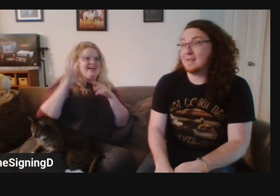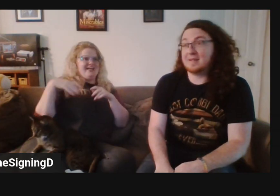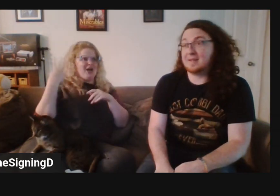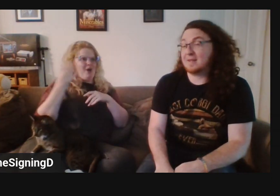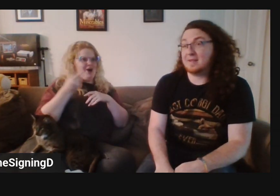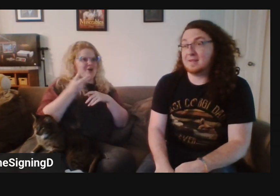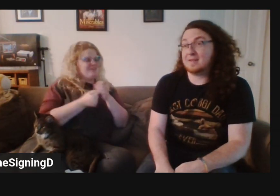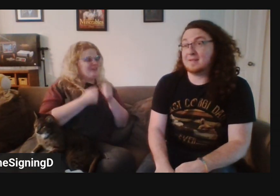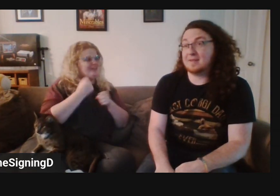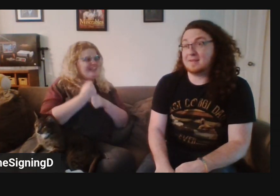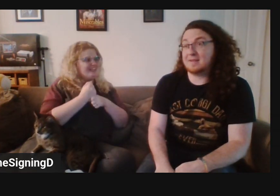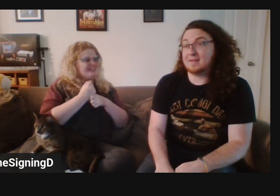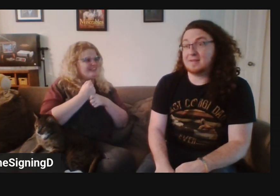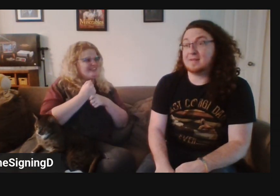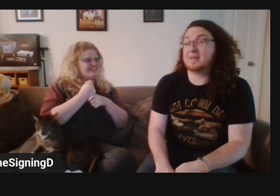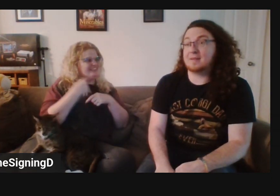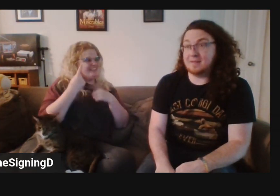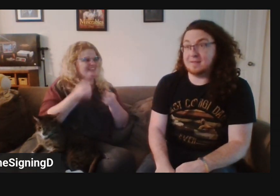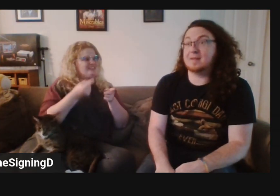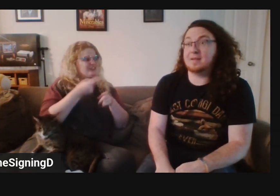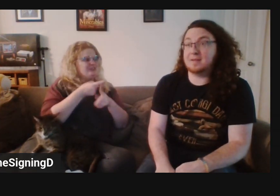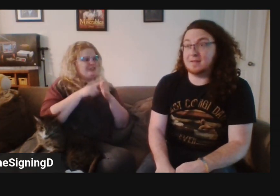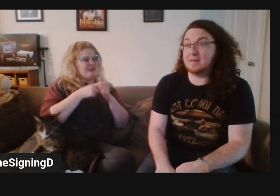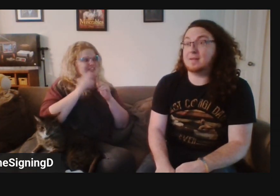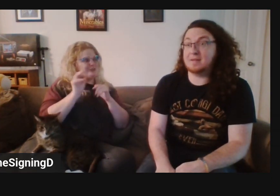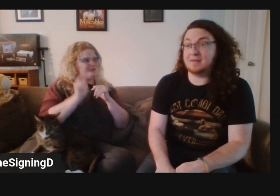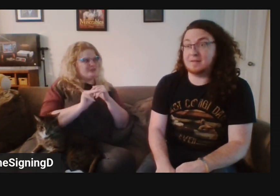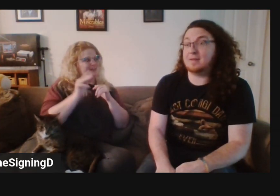it's been a while, a few years